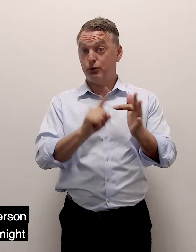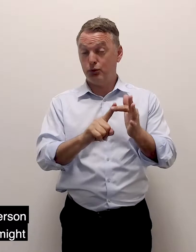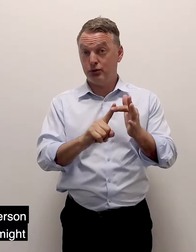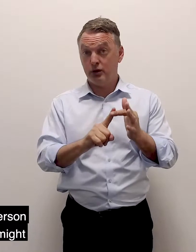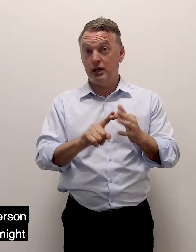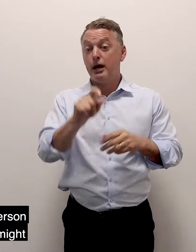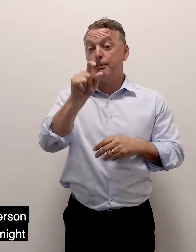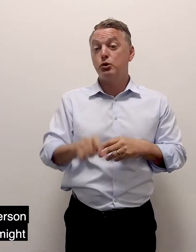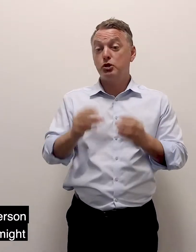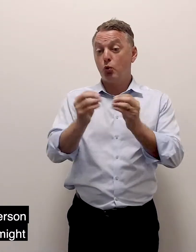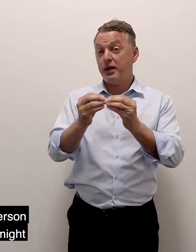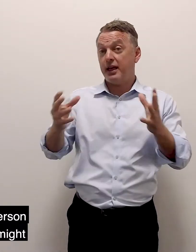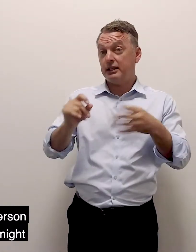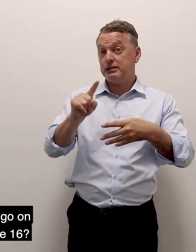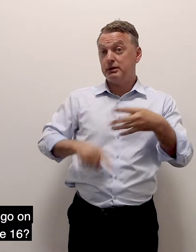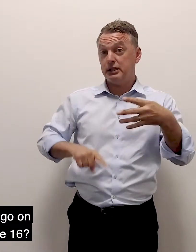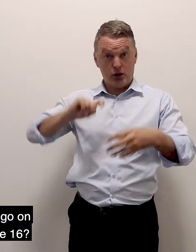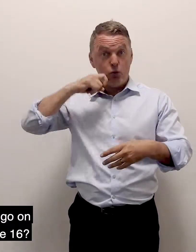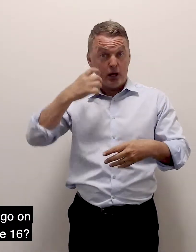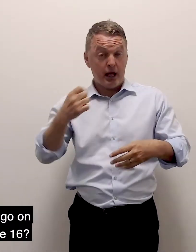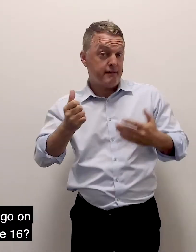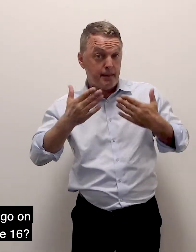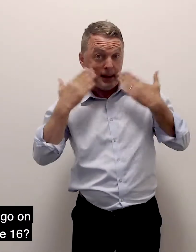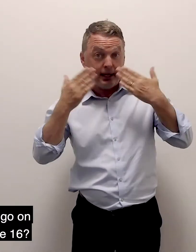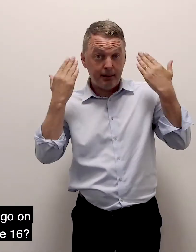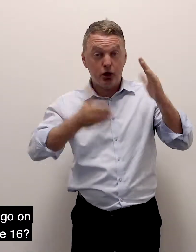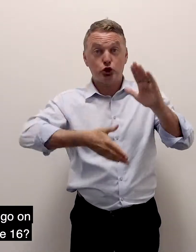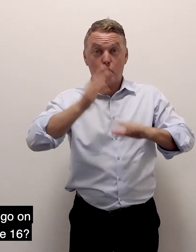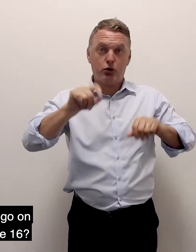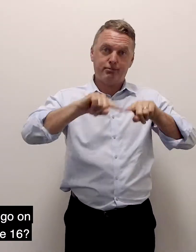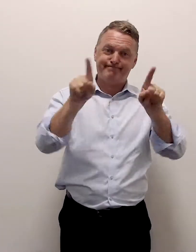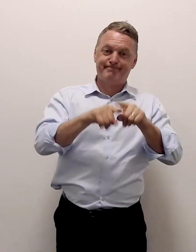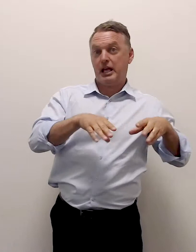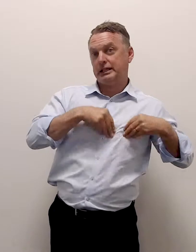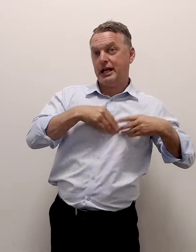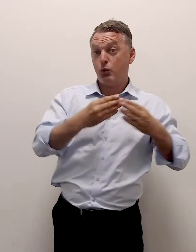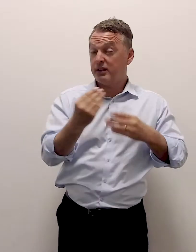a person without disability might put on makeup to go on a date when they're 16?